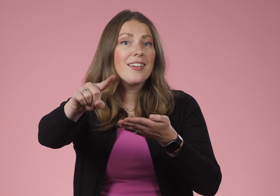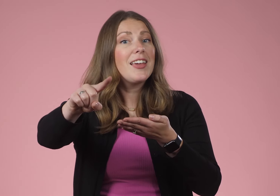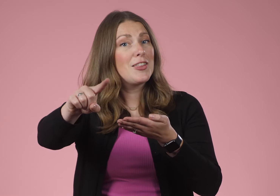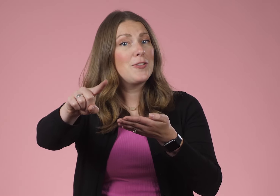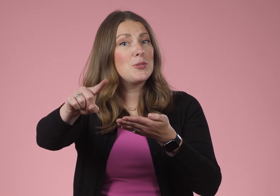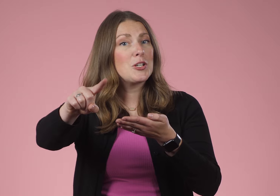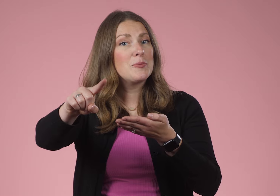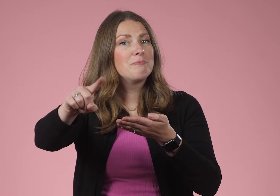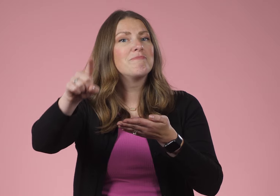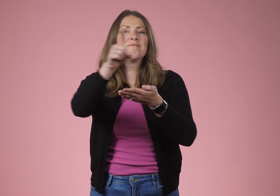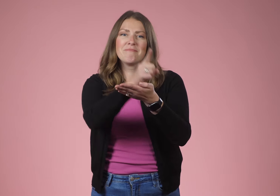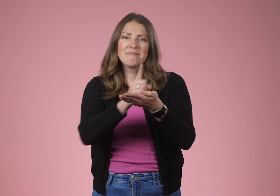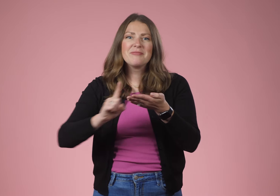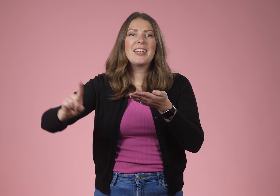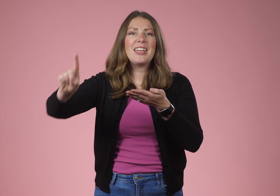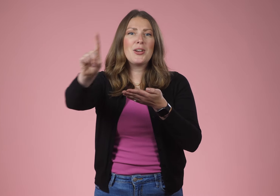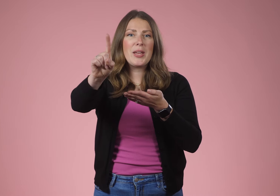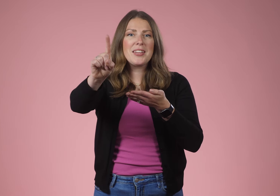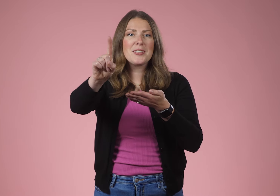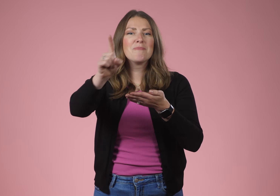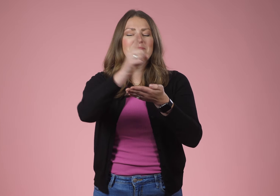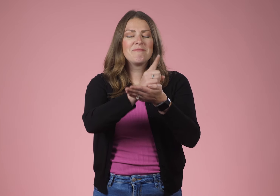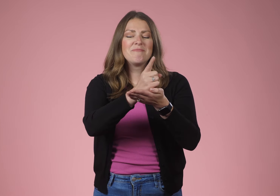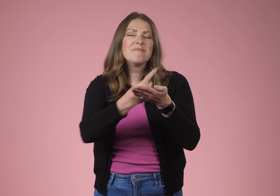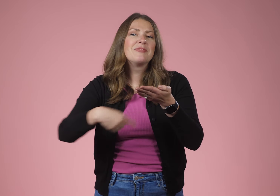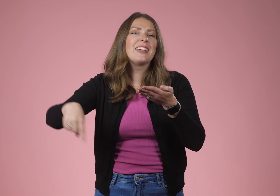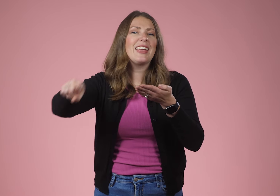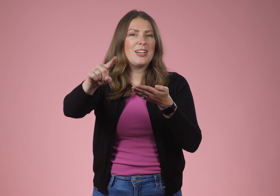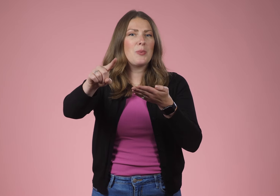in the future. In a week, in a week.